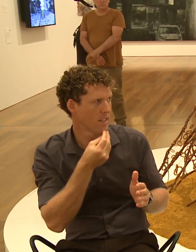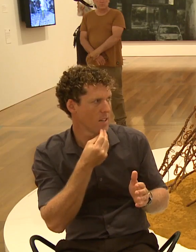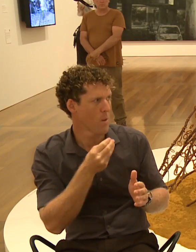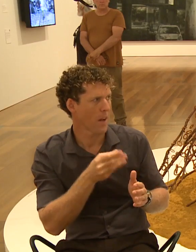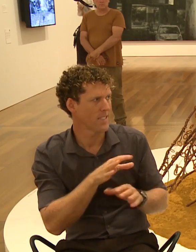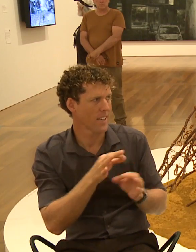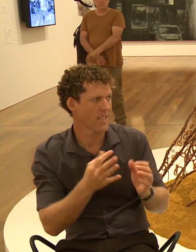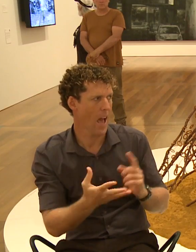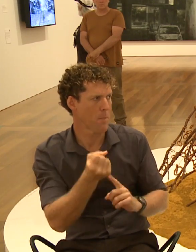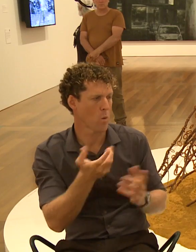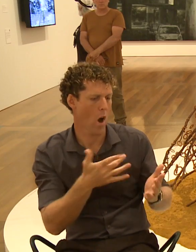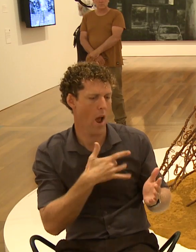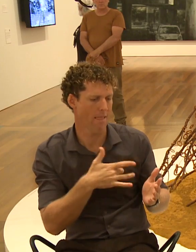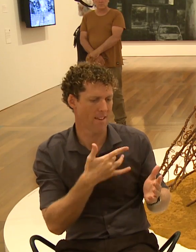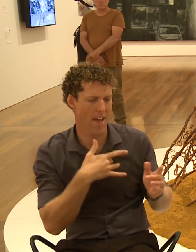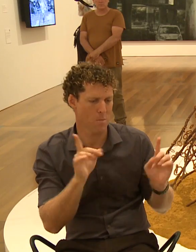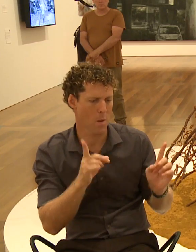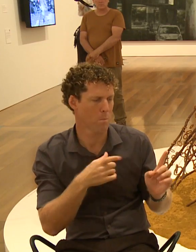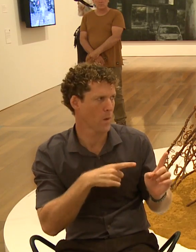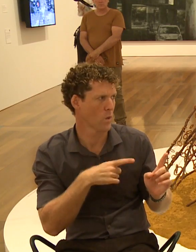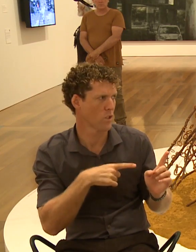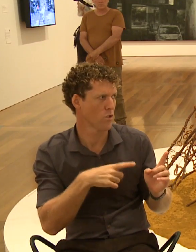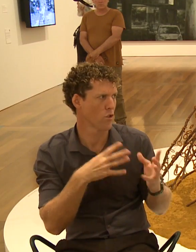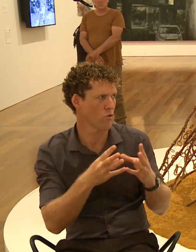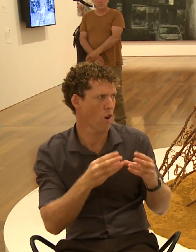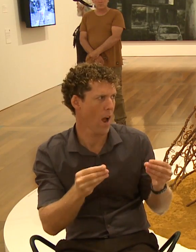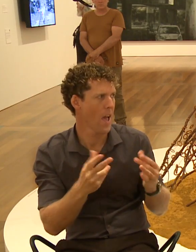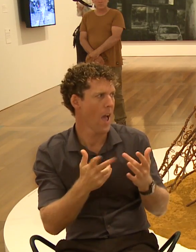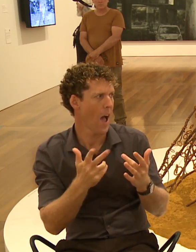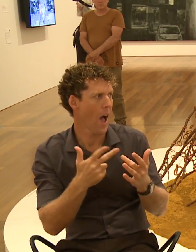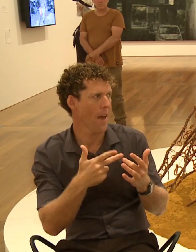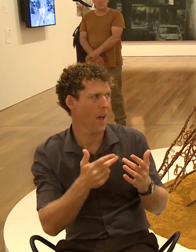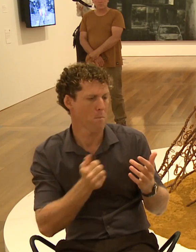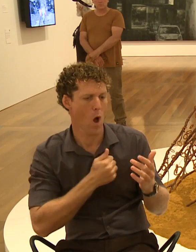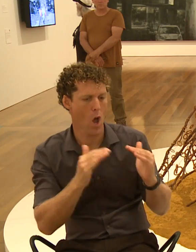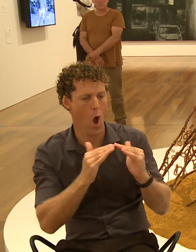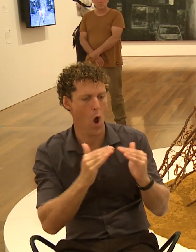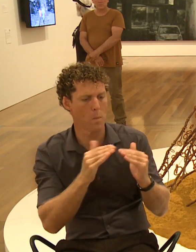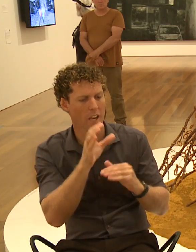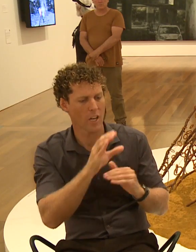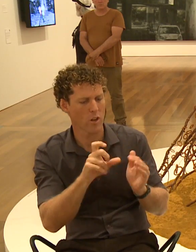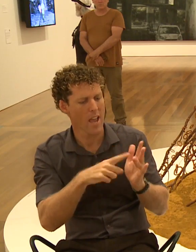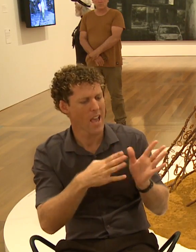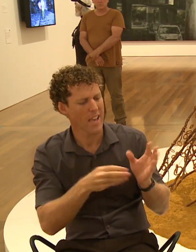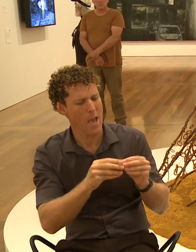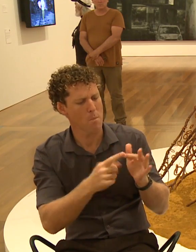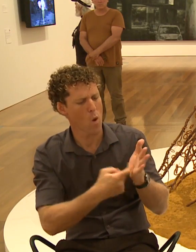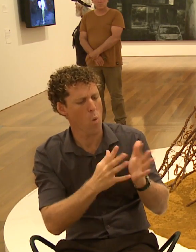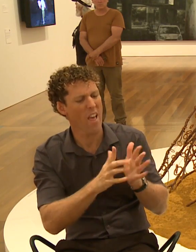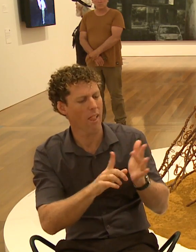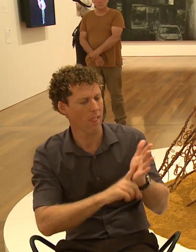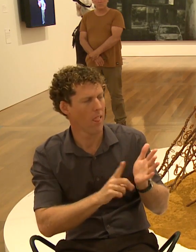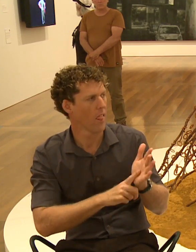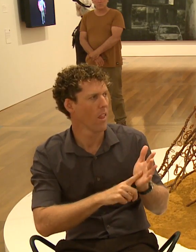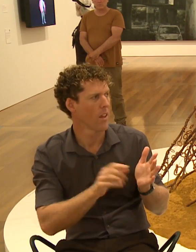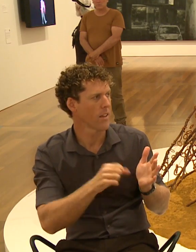that doesn't happen where I live at the moment. Probably around Camberwell in places, my home country, it does. Well,